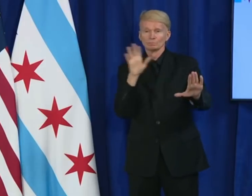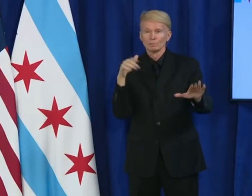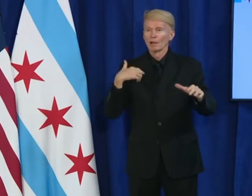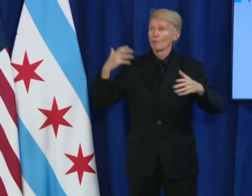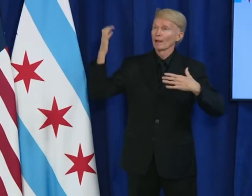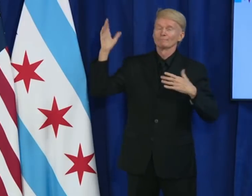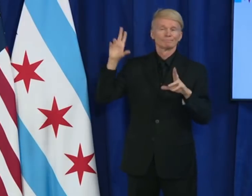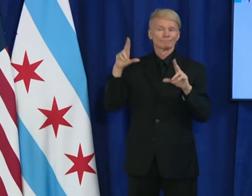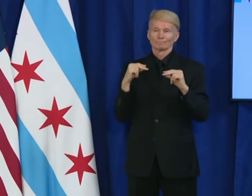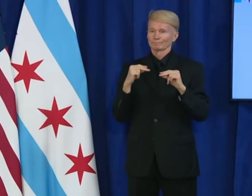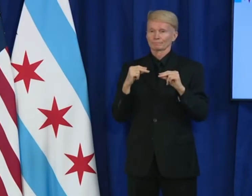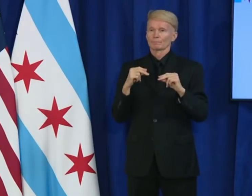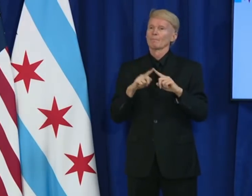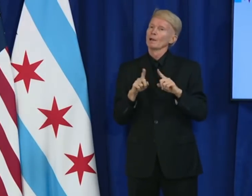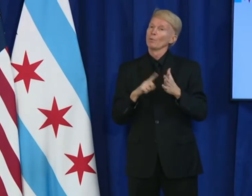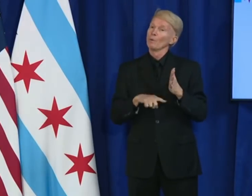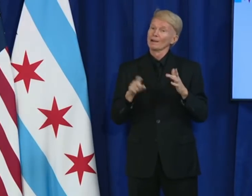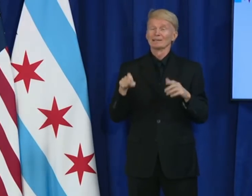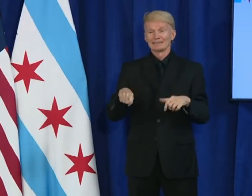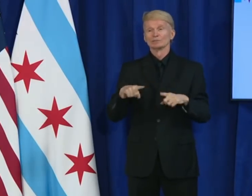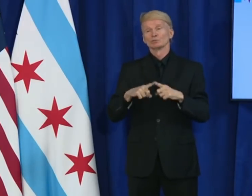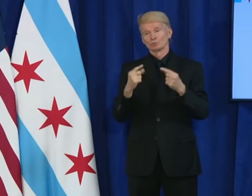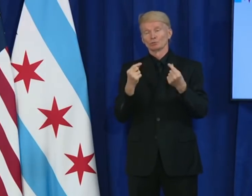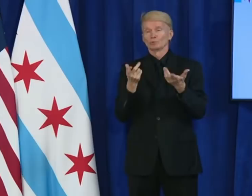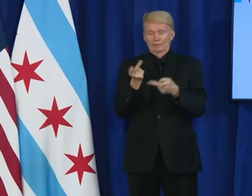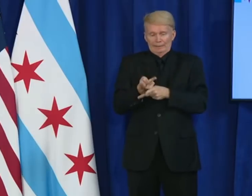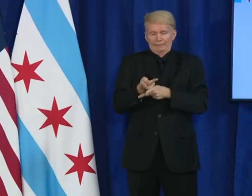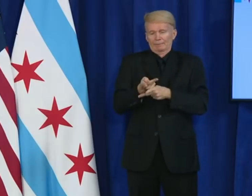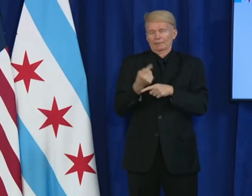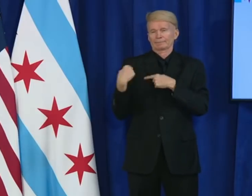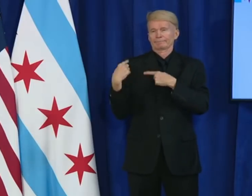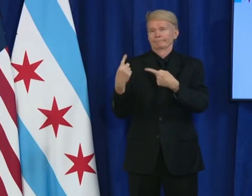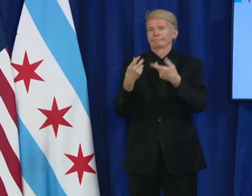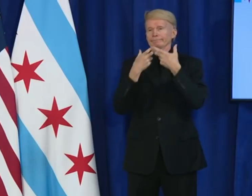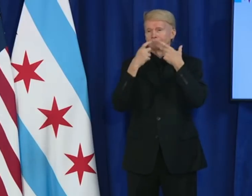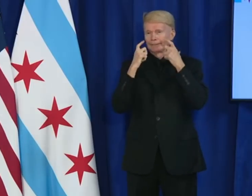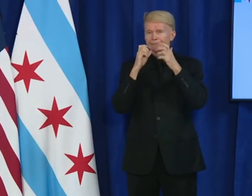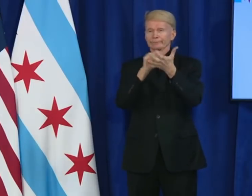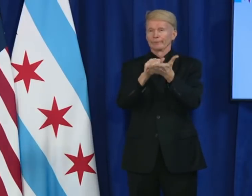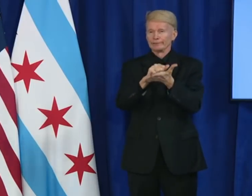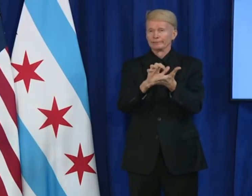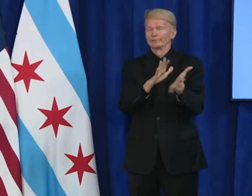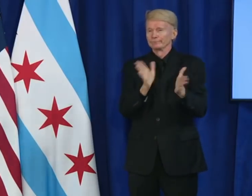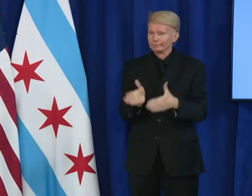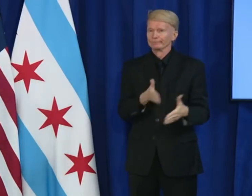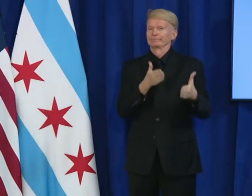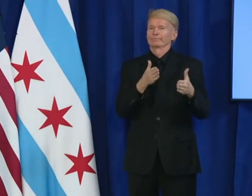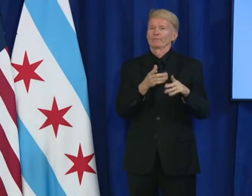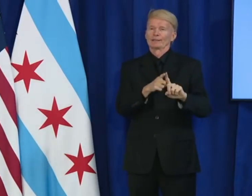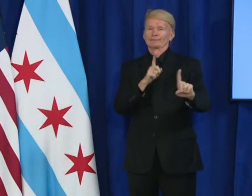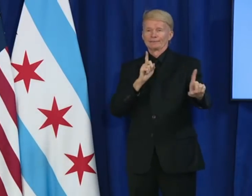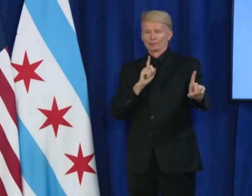things that we've had all along, and that remains in your hands. I'll bring up Dr. Robinson.